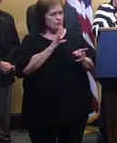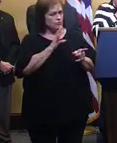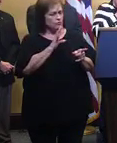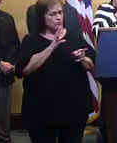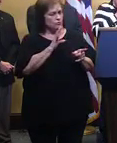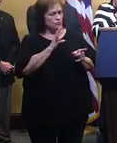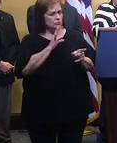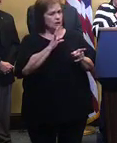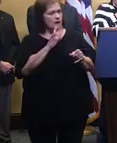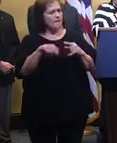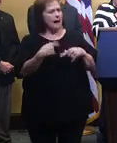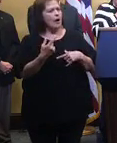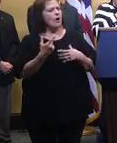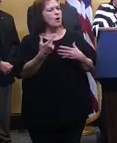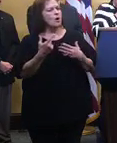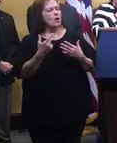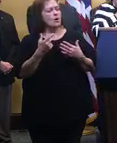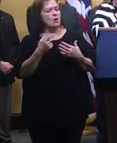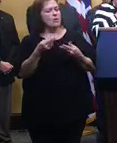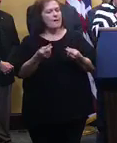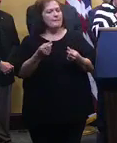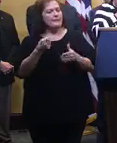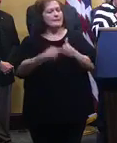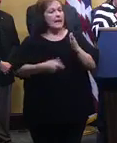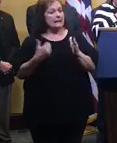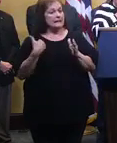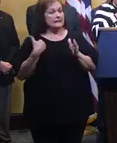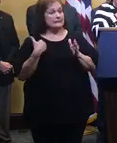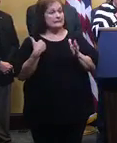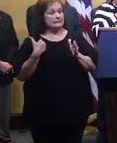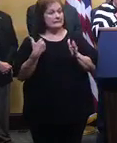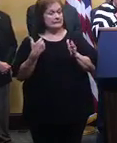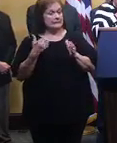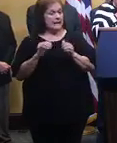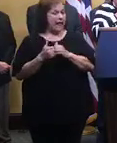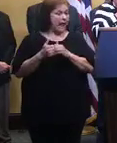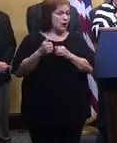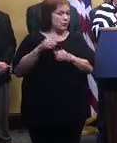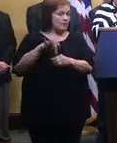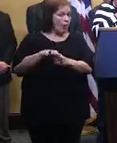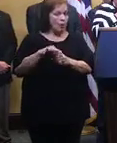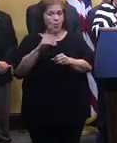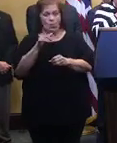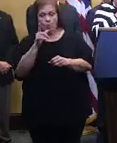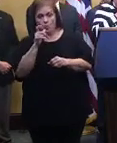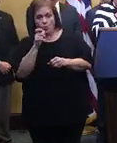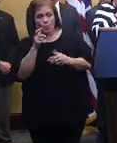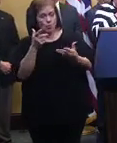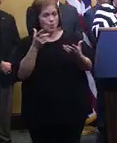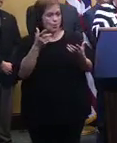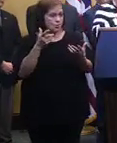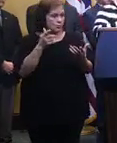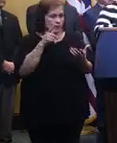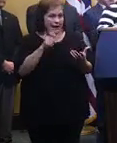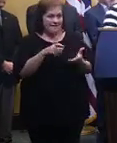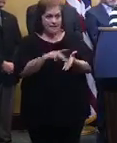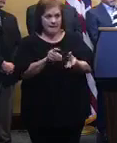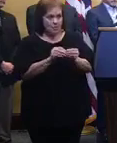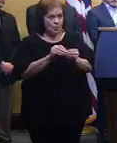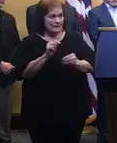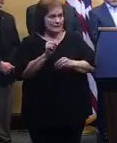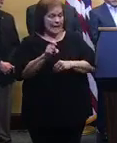mitigate high property taxes for folks also on the October 12th ballot, how that's going to work, who's going to be eligible. Can you tell us a little bit more about that? Sure.